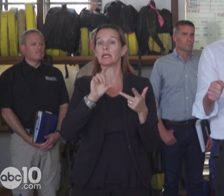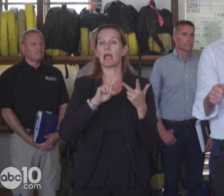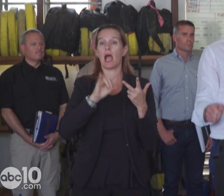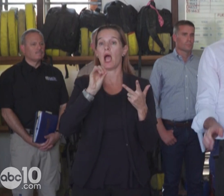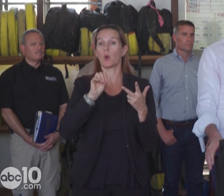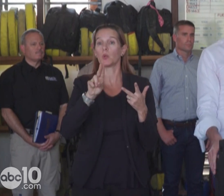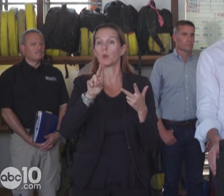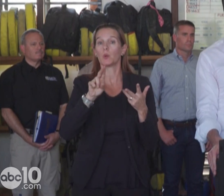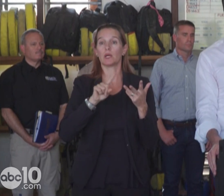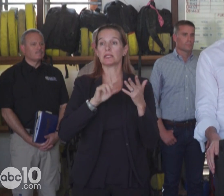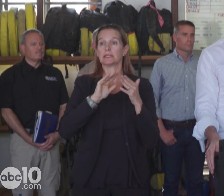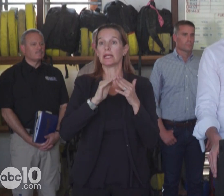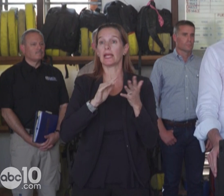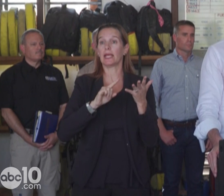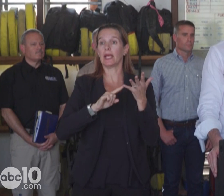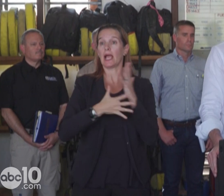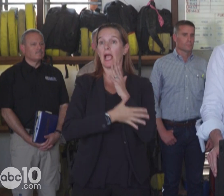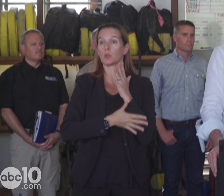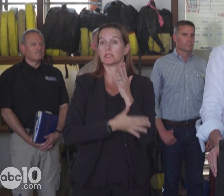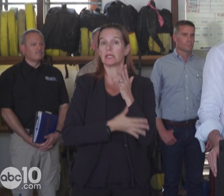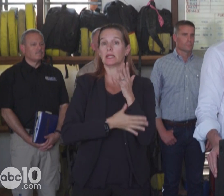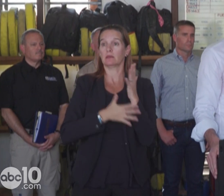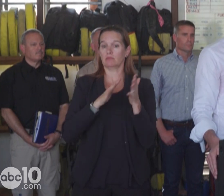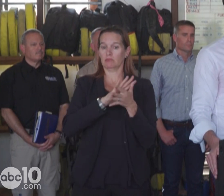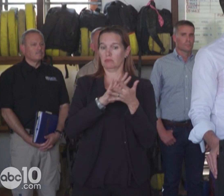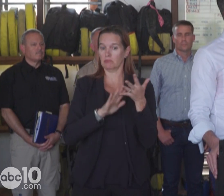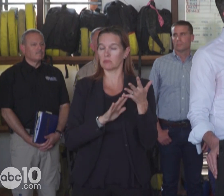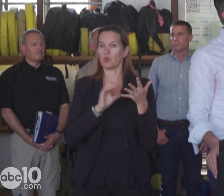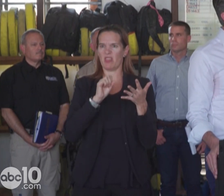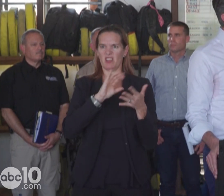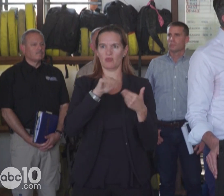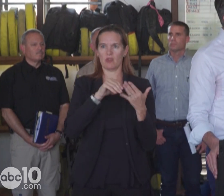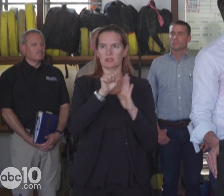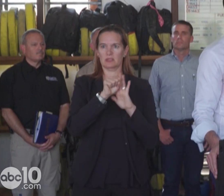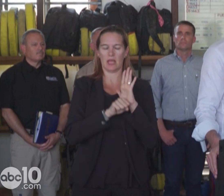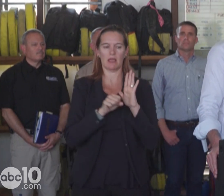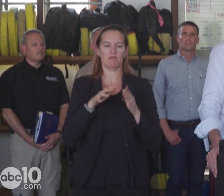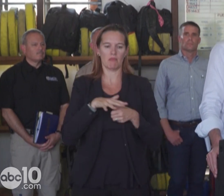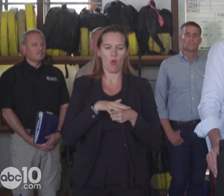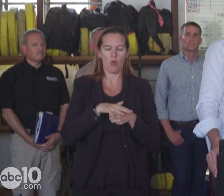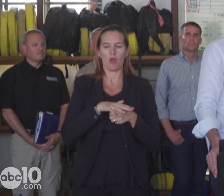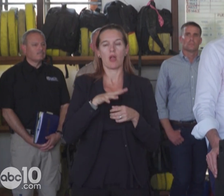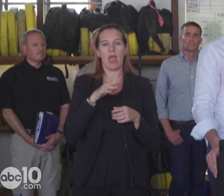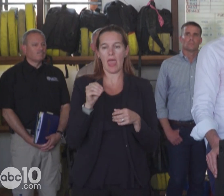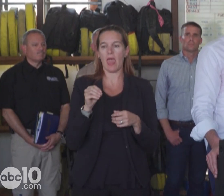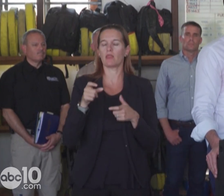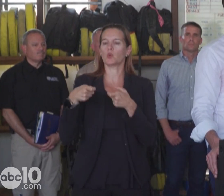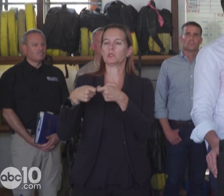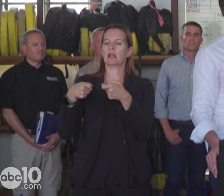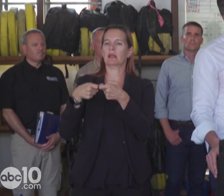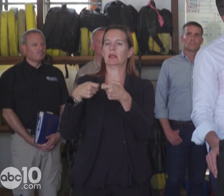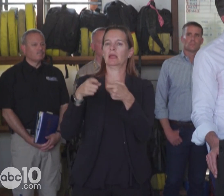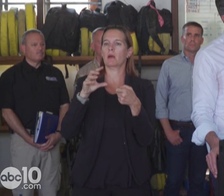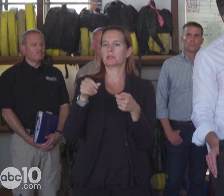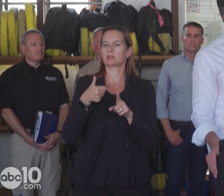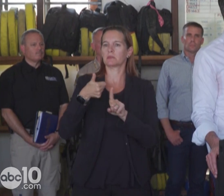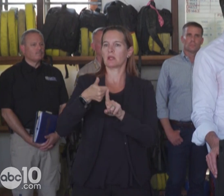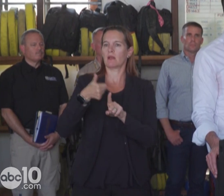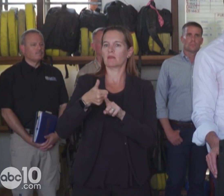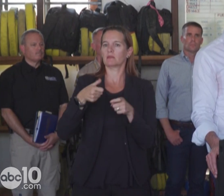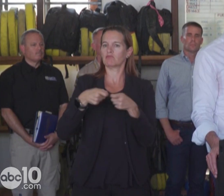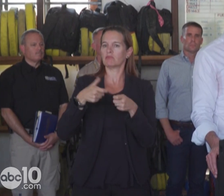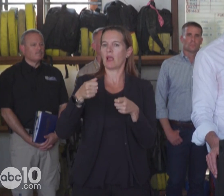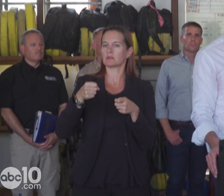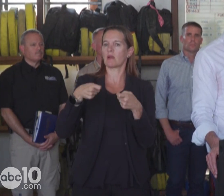the city and counties with support from the state, but more importantly, the utilities themselves that have a $5